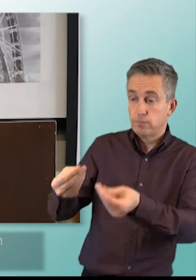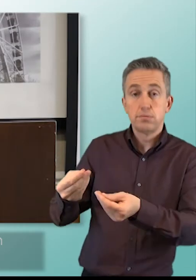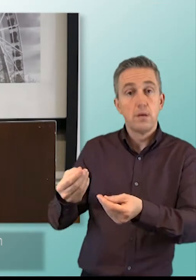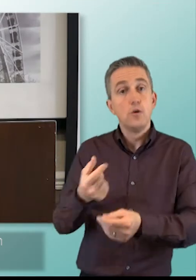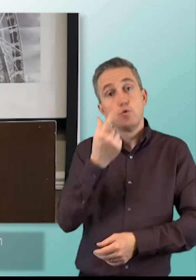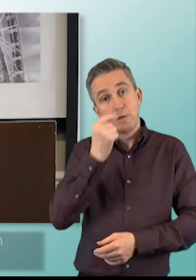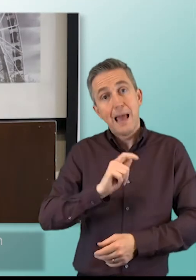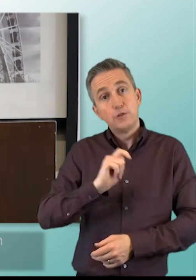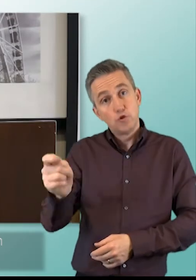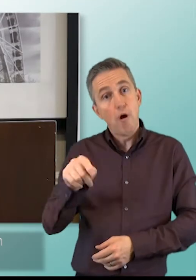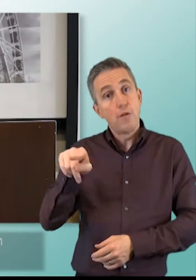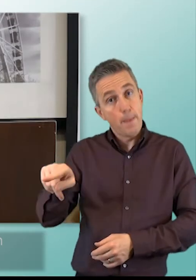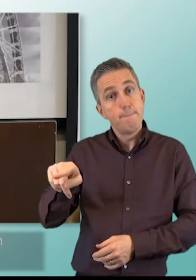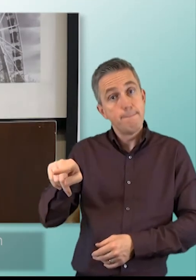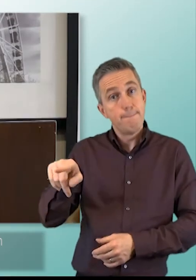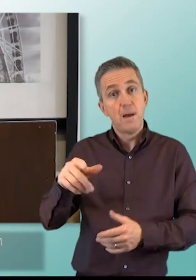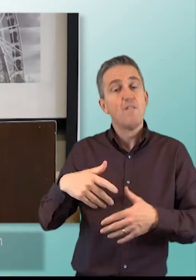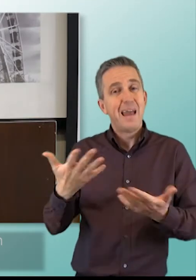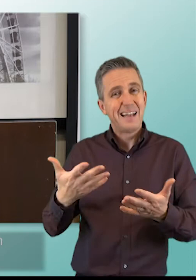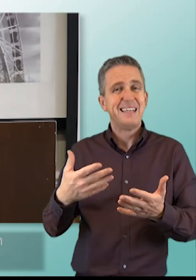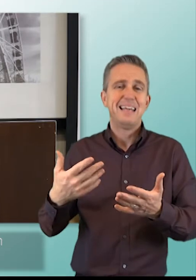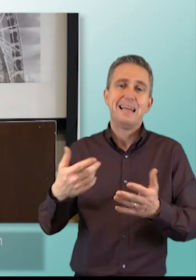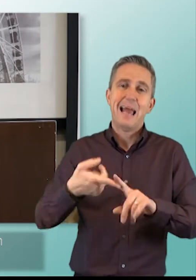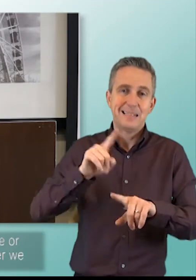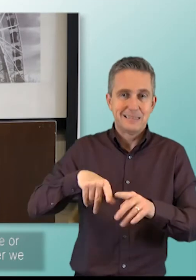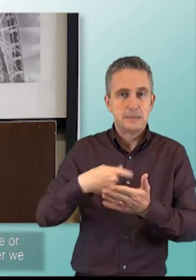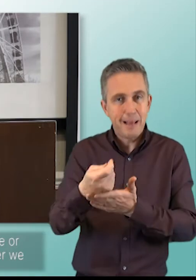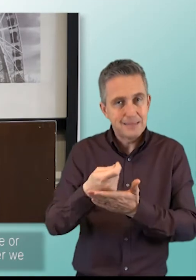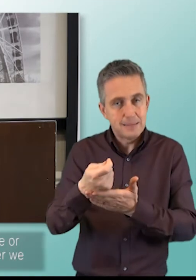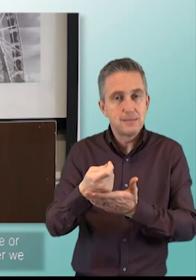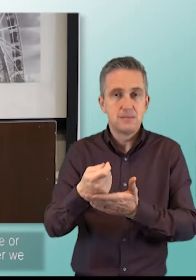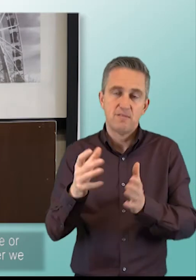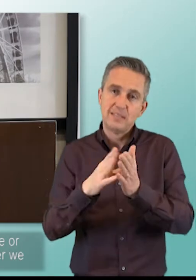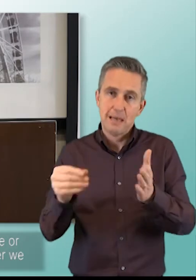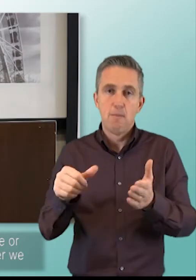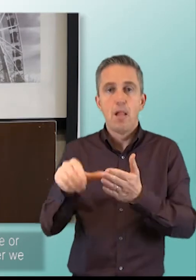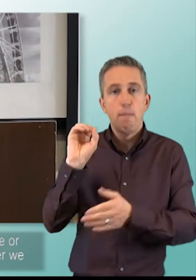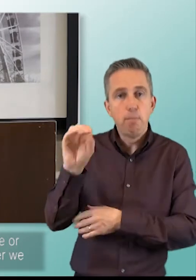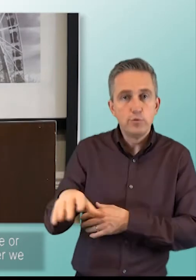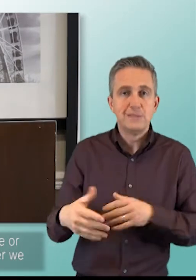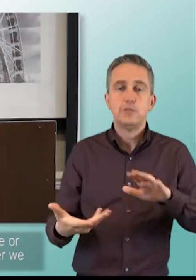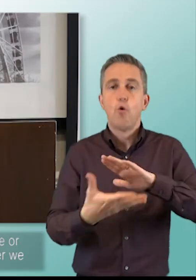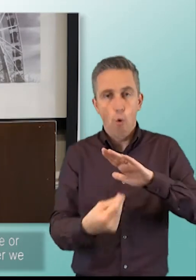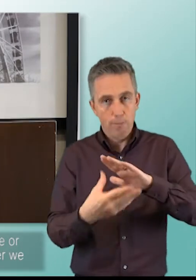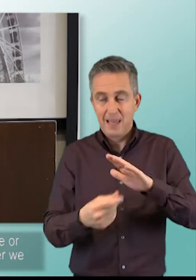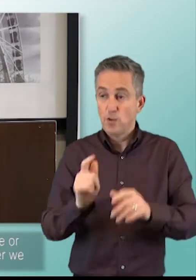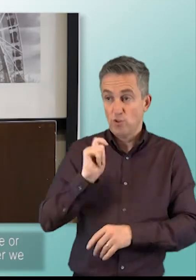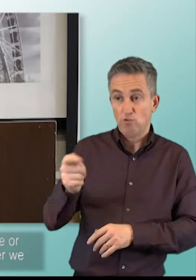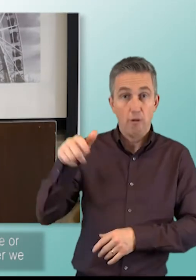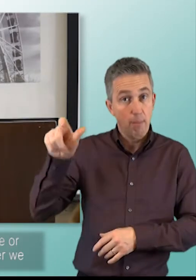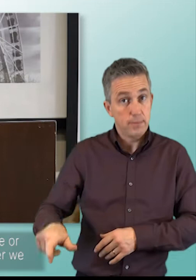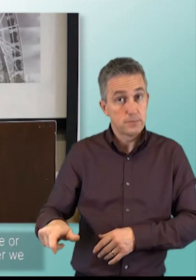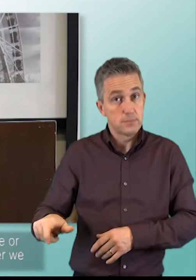are potentially allowed to charge the person requesting the information for any costs that you incur of providing it, so that could include postage or photocopying,